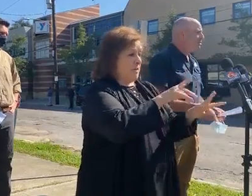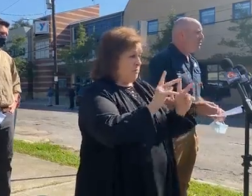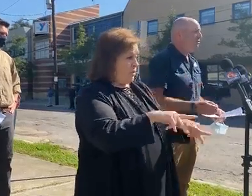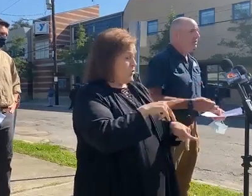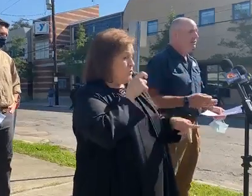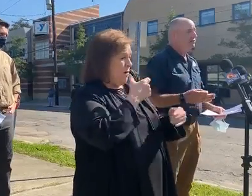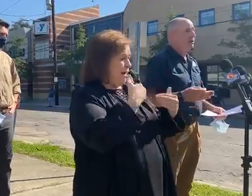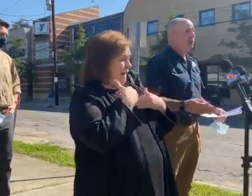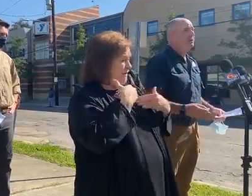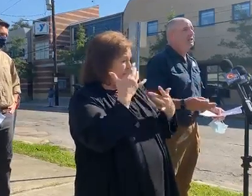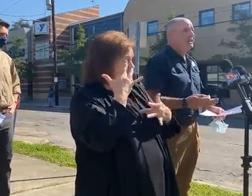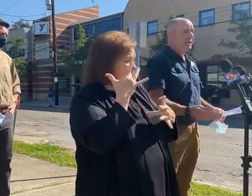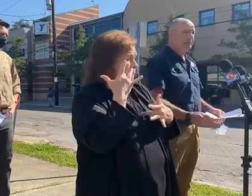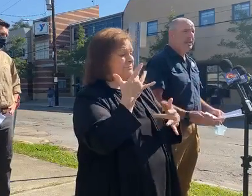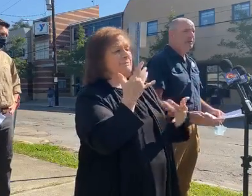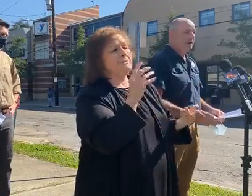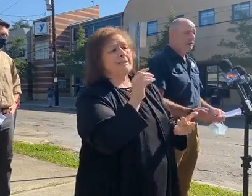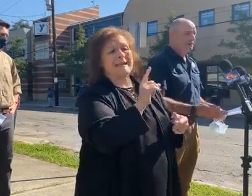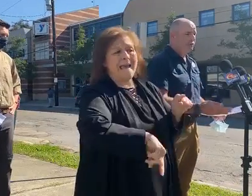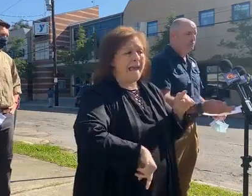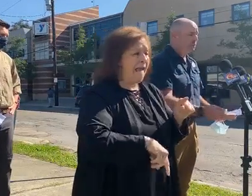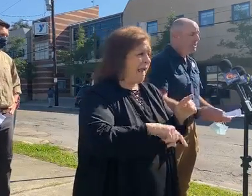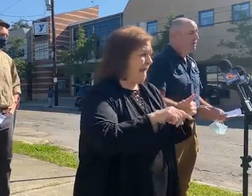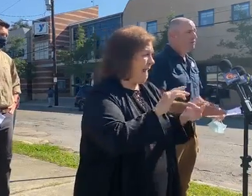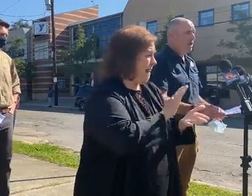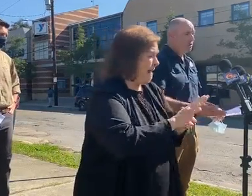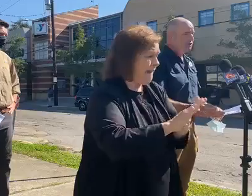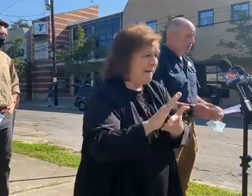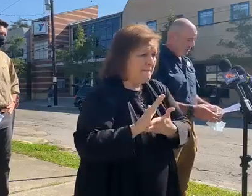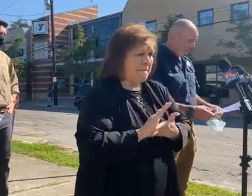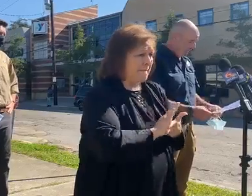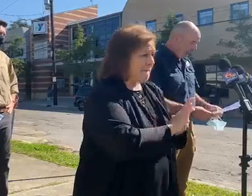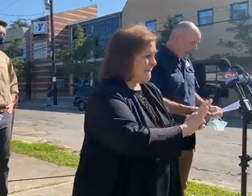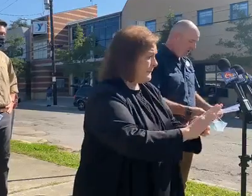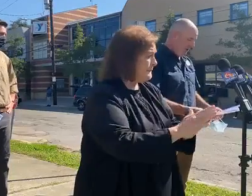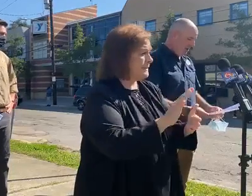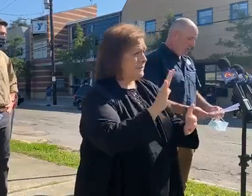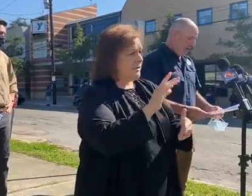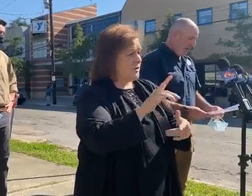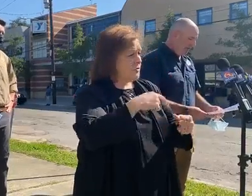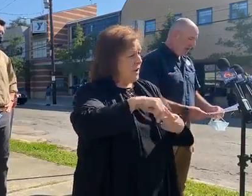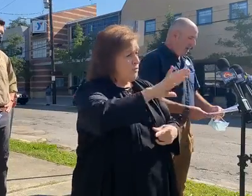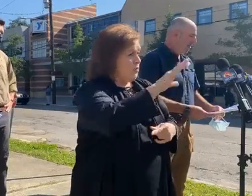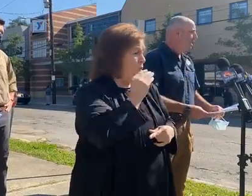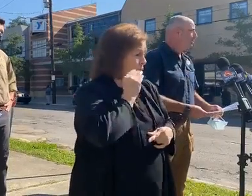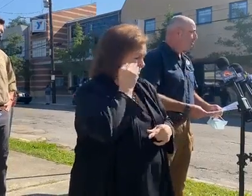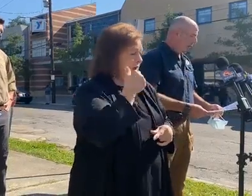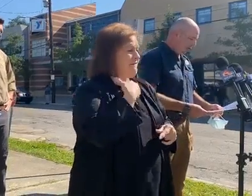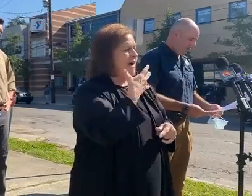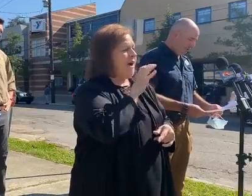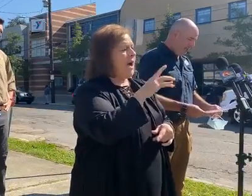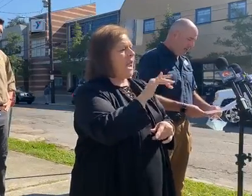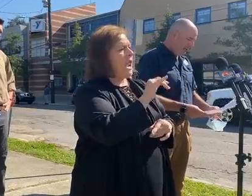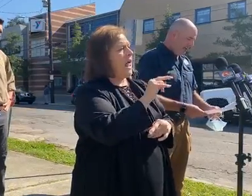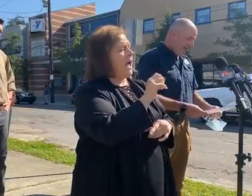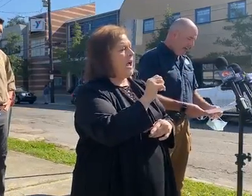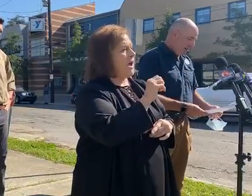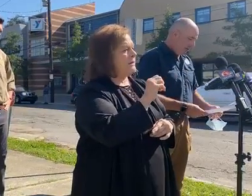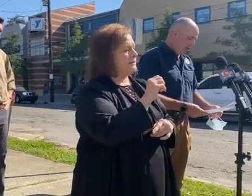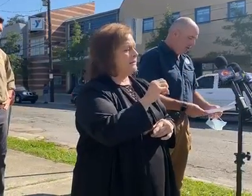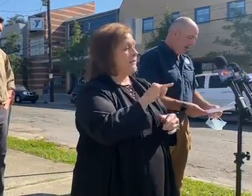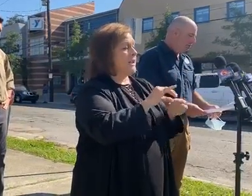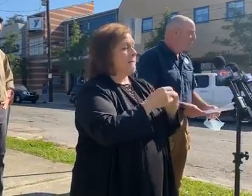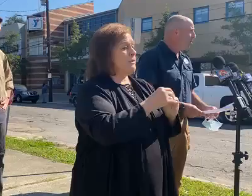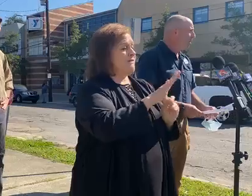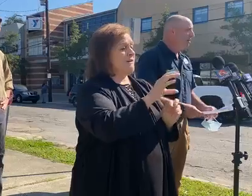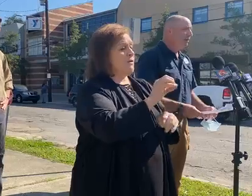has some issues and needs some help cleaning up debris around your place, we have a hotline with crisis cleanup. That